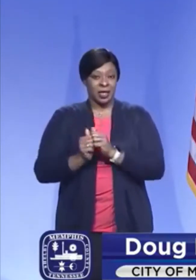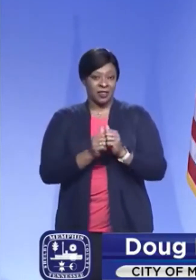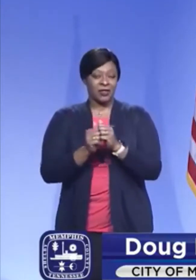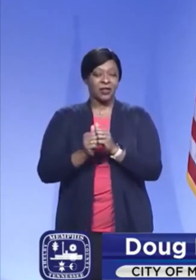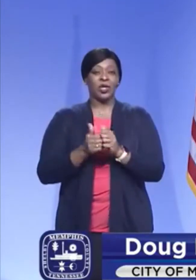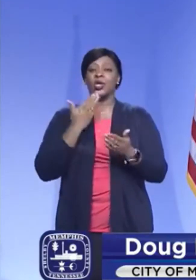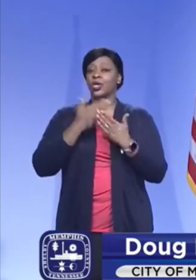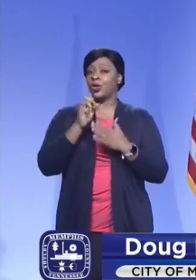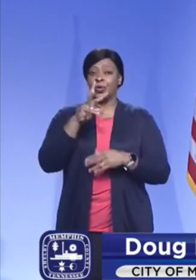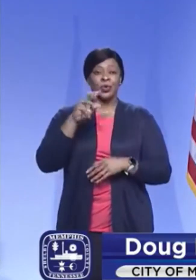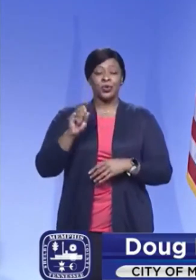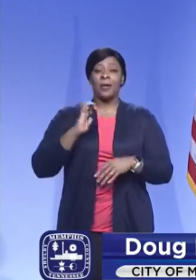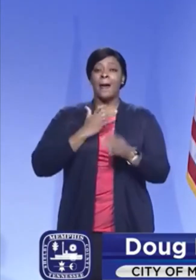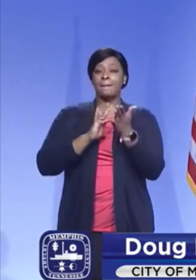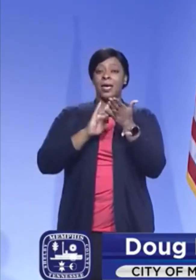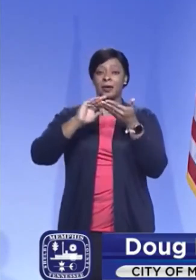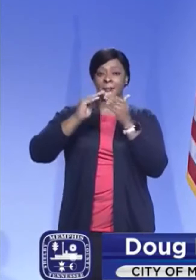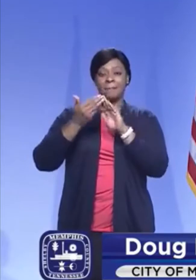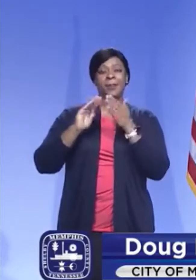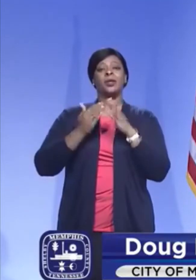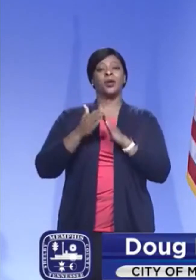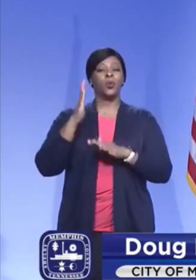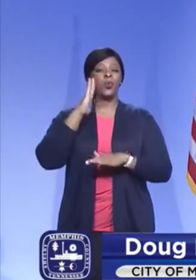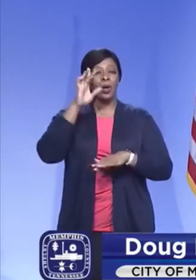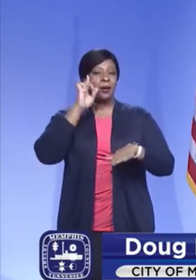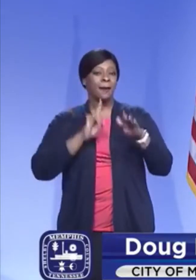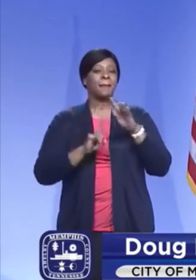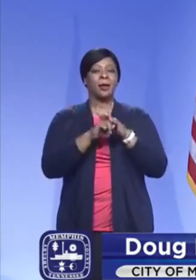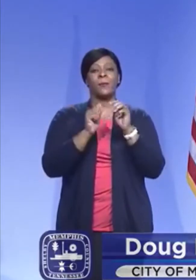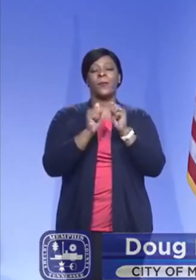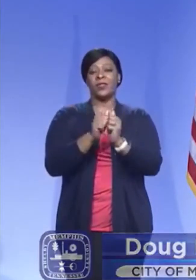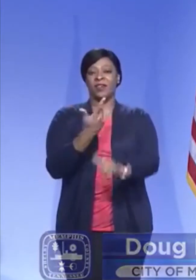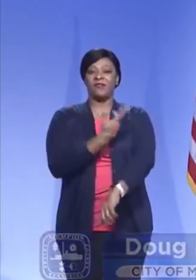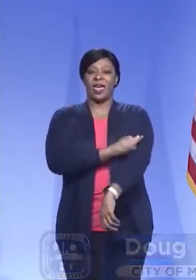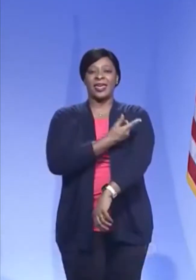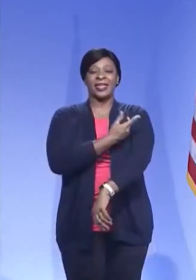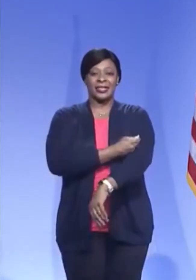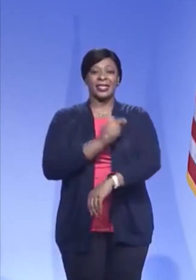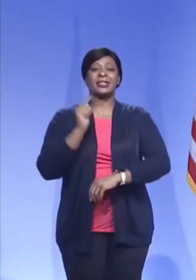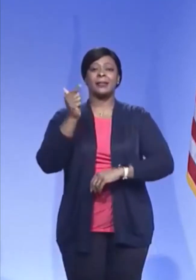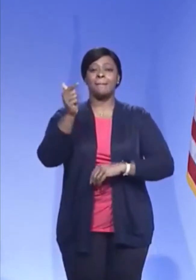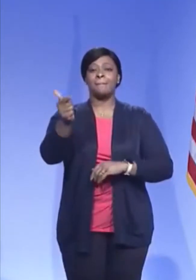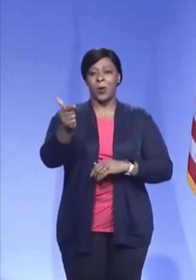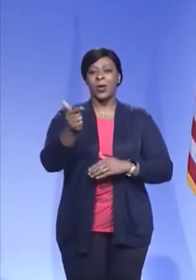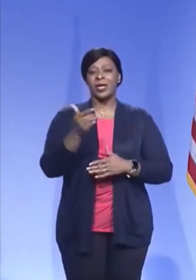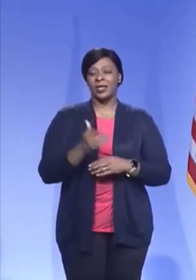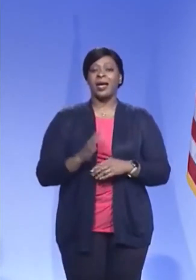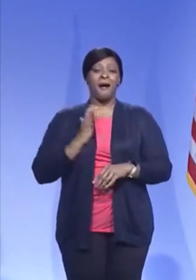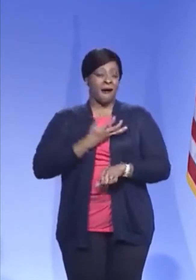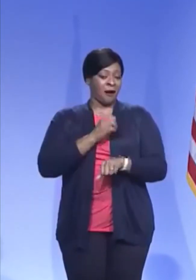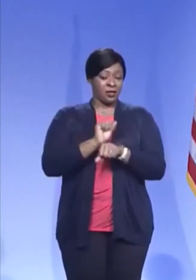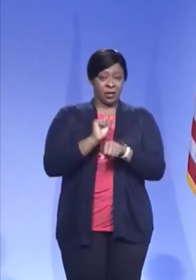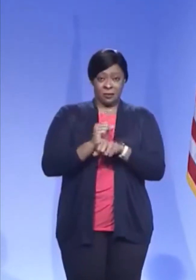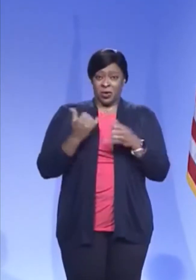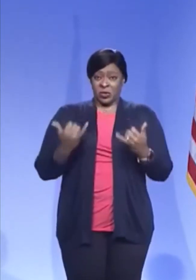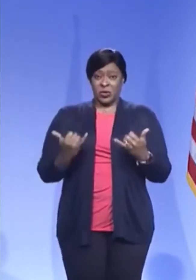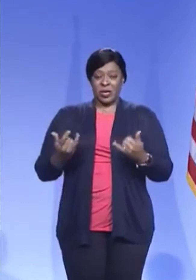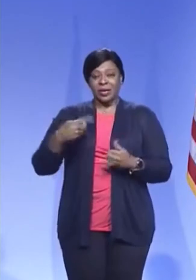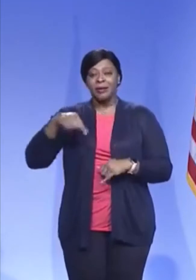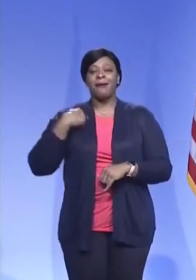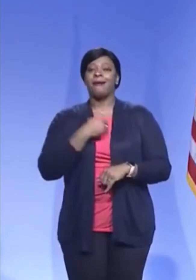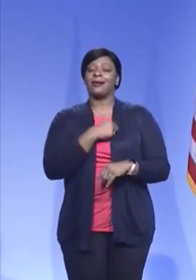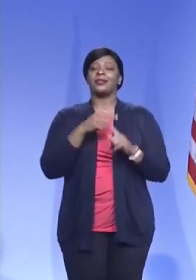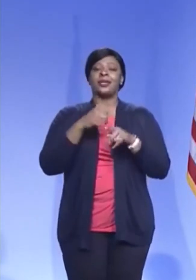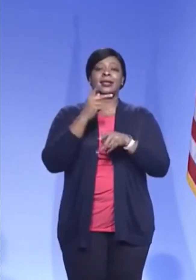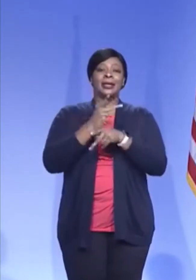good news is that our medical community is going to come up with a vaccine at some point. But our job, they need us to help